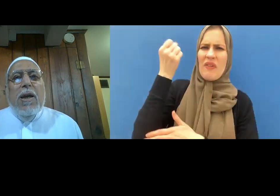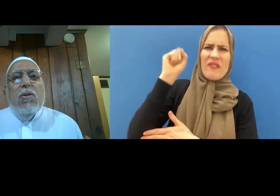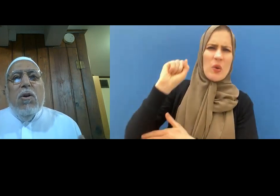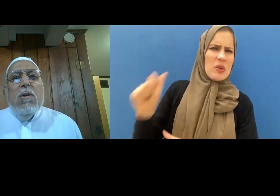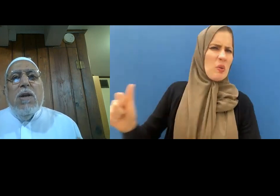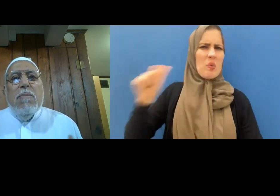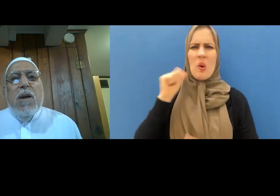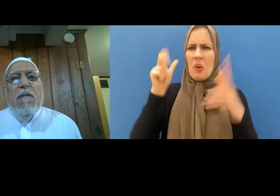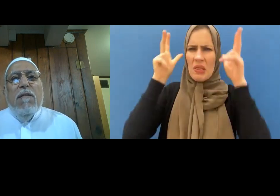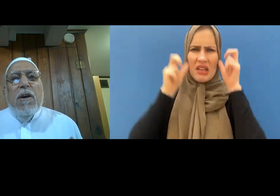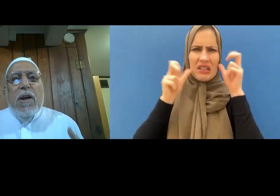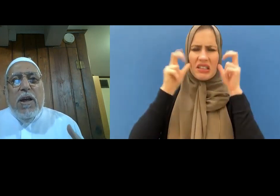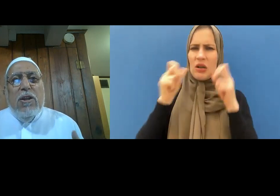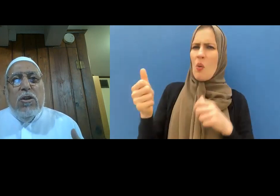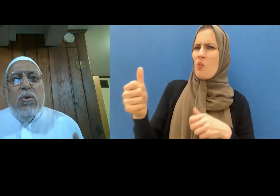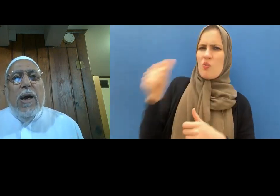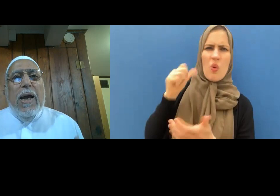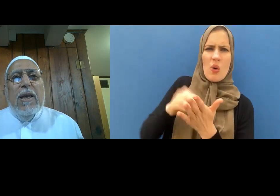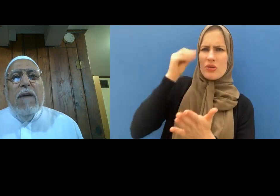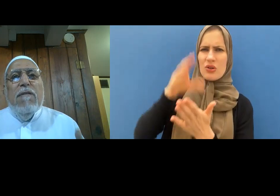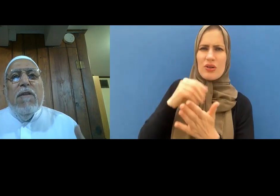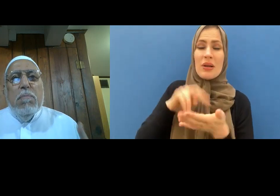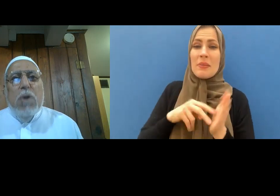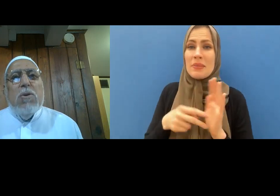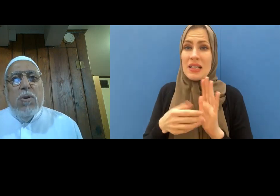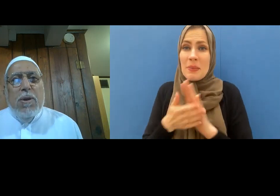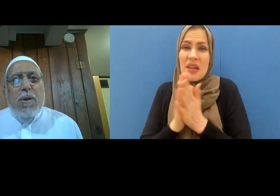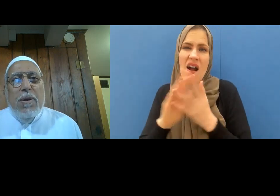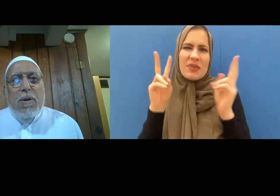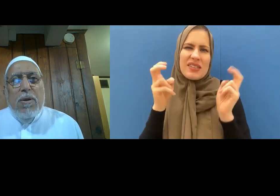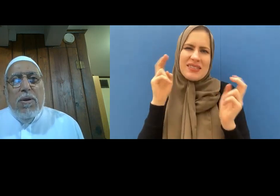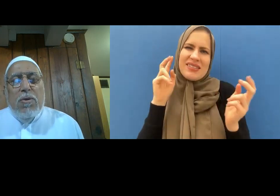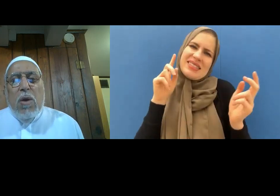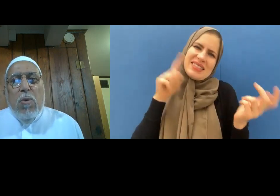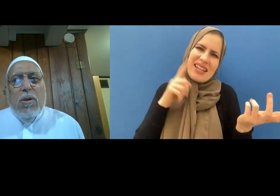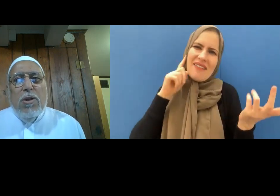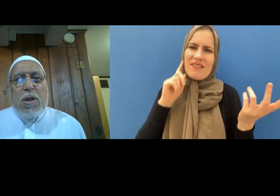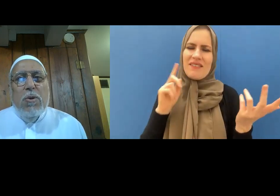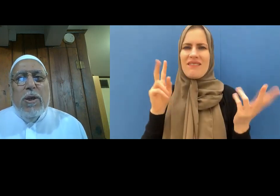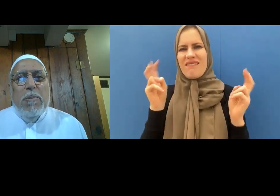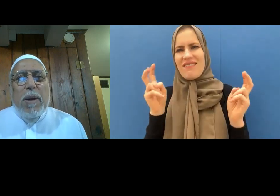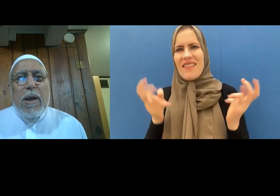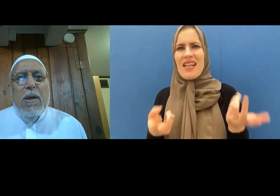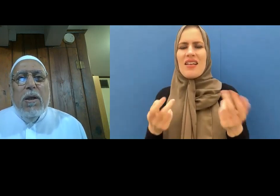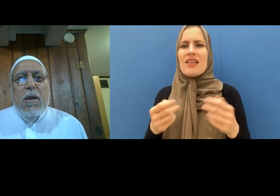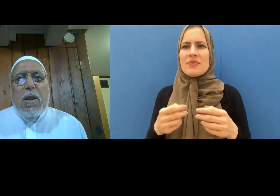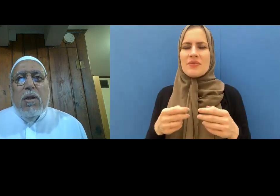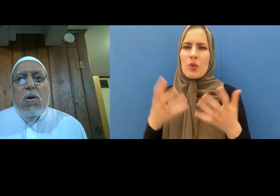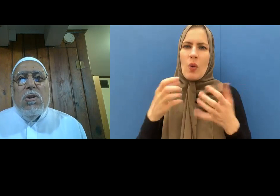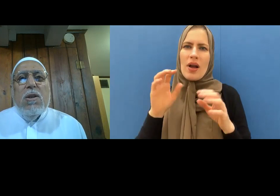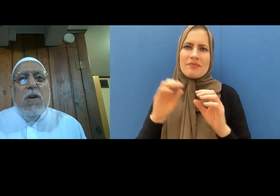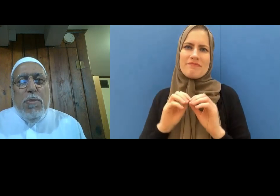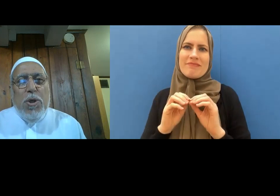he turns himself into a deaf person. So I wanted just to explain